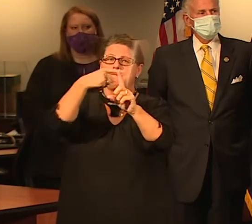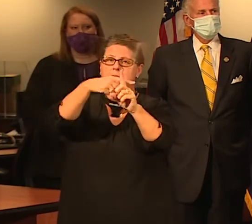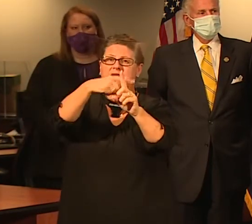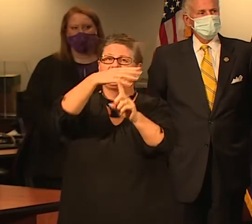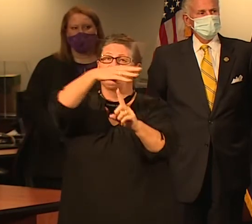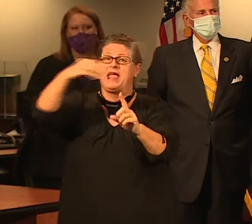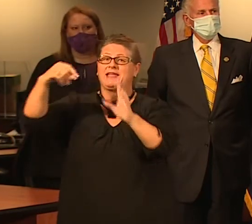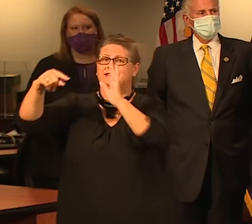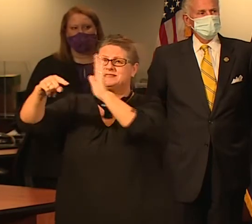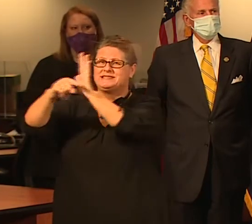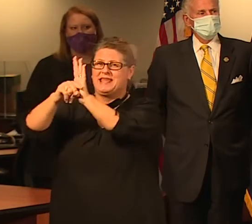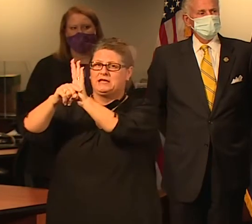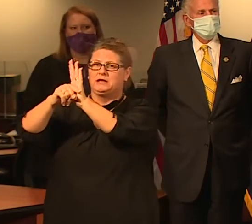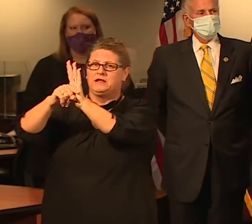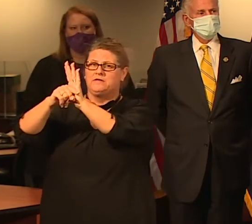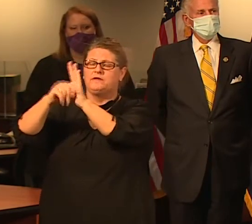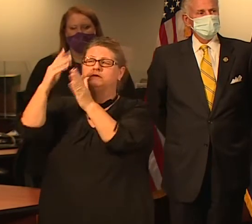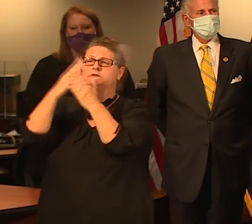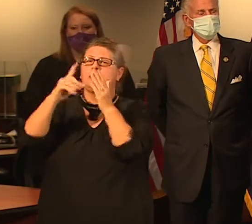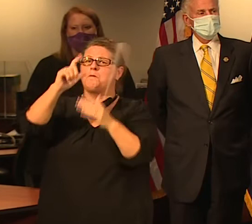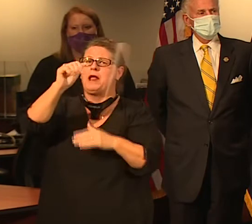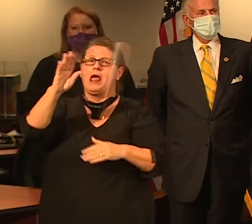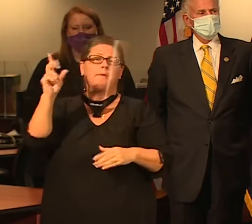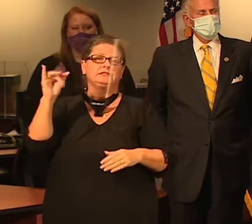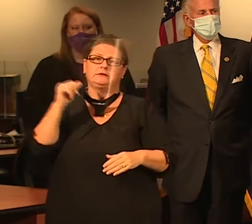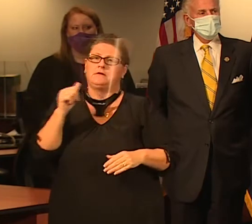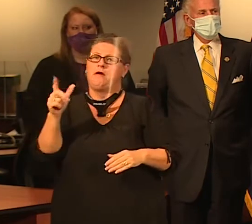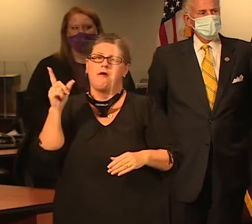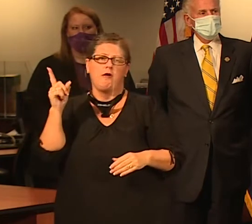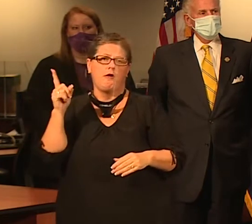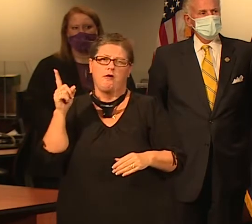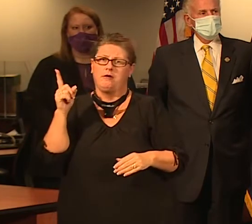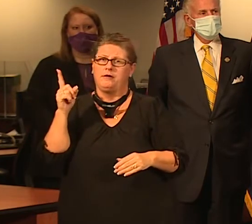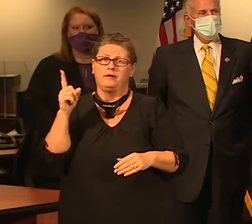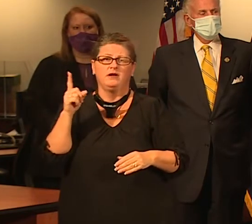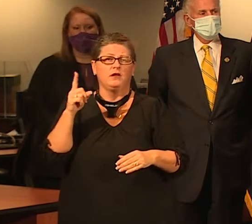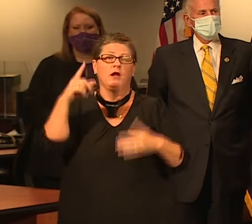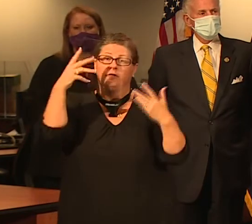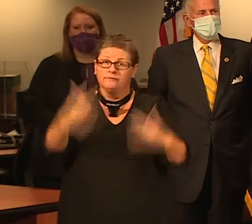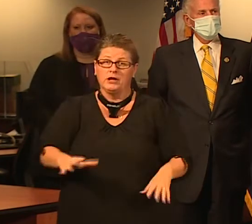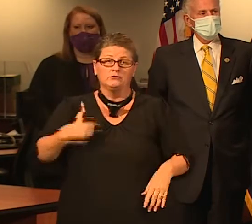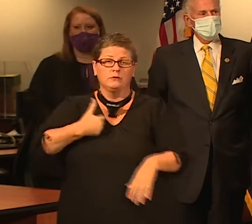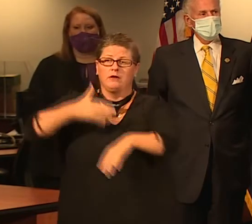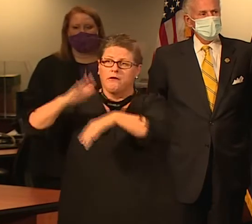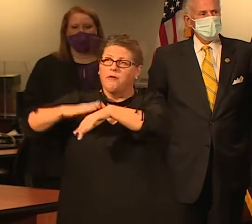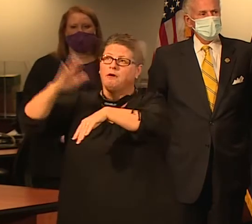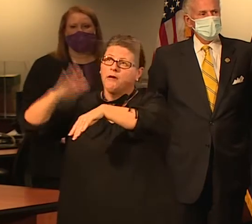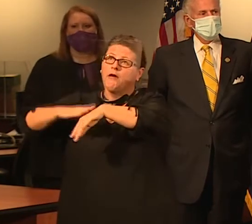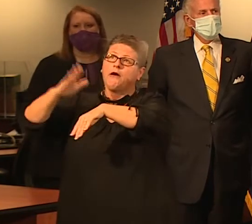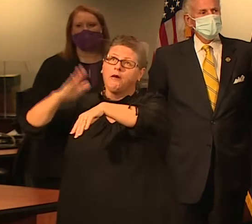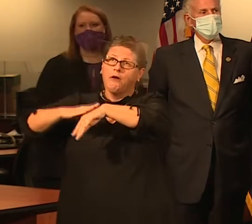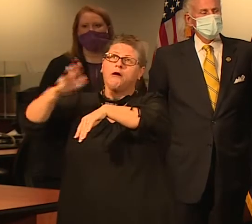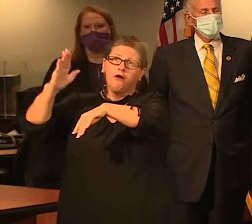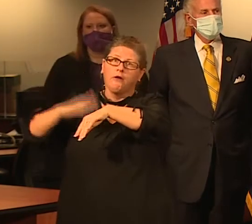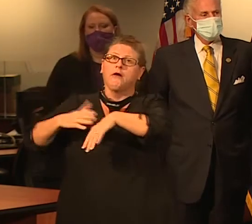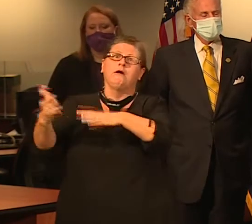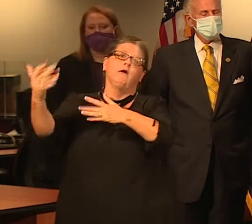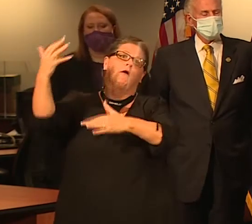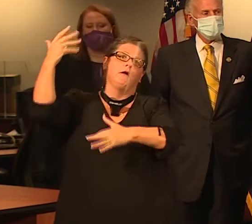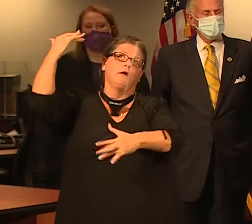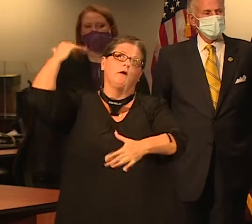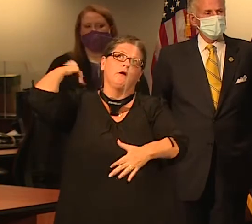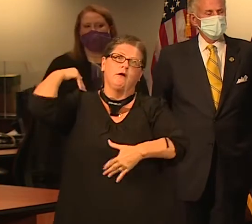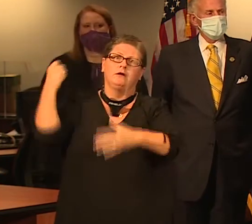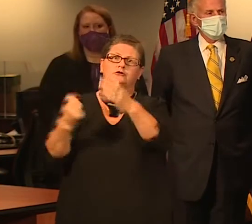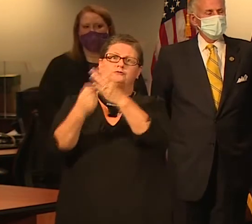negative results to us. And despite the fact that we put out notifications back in the early parts of